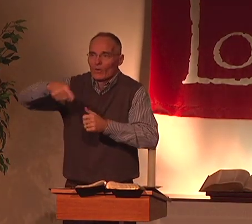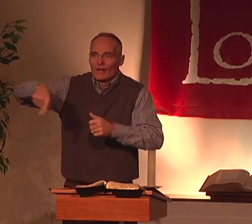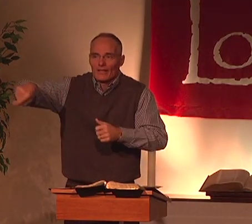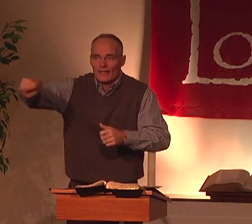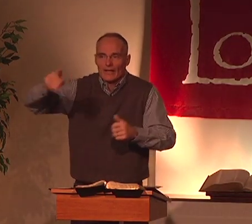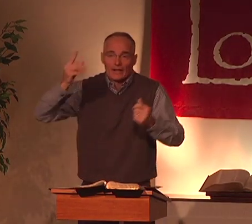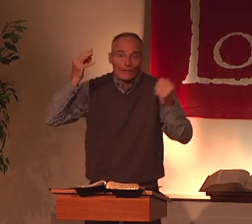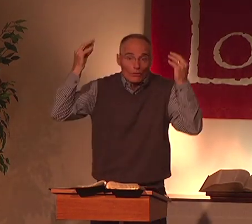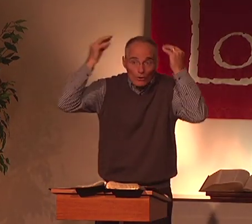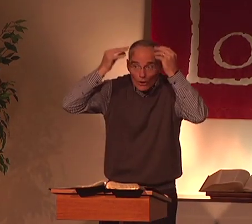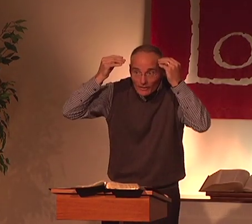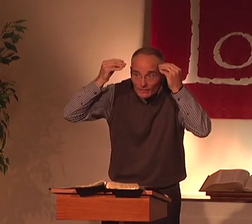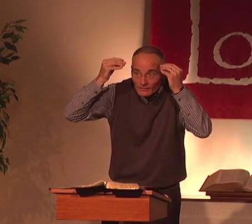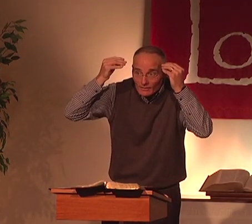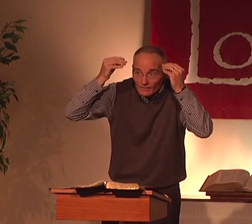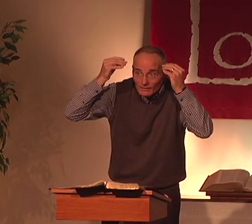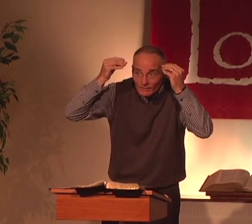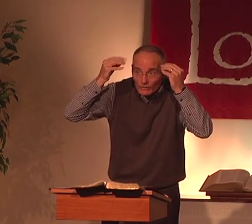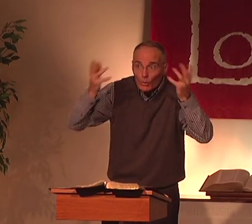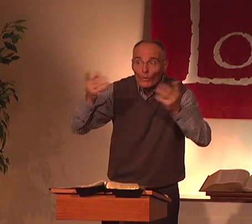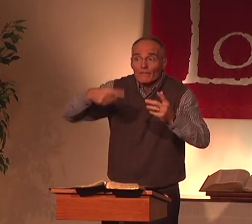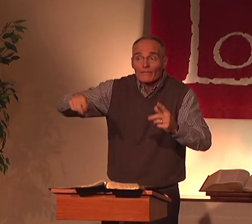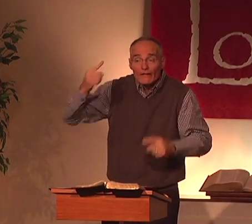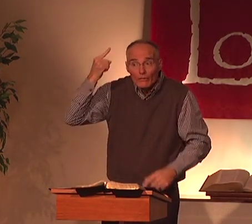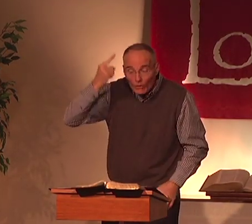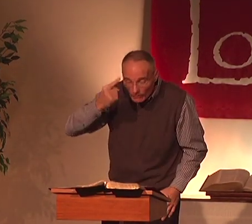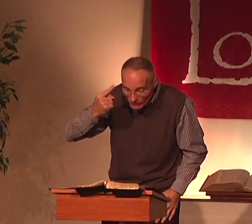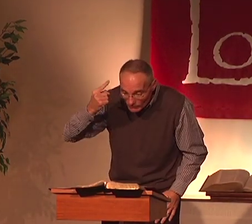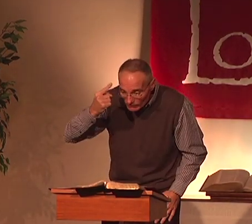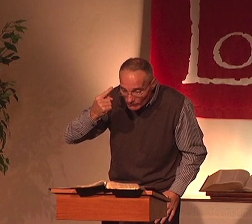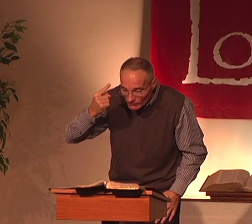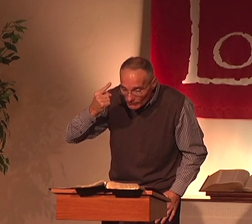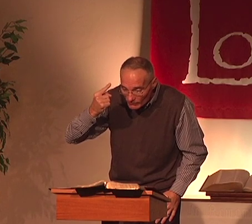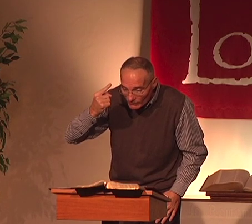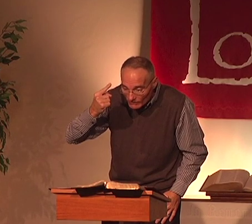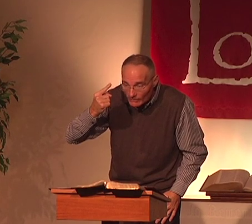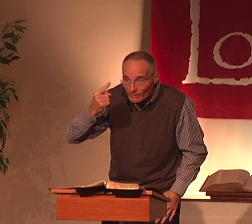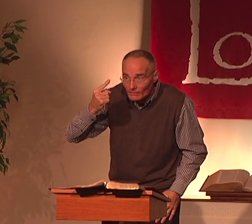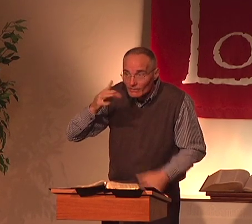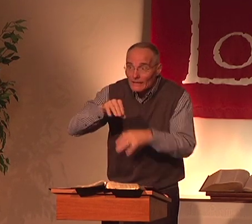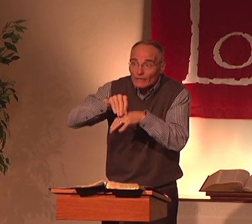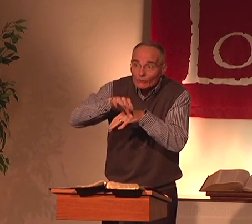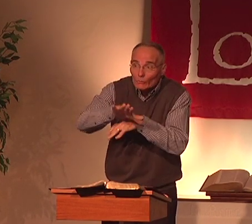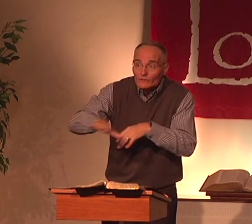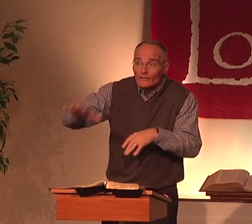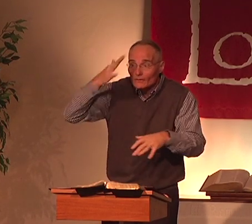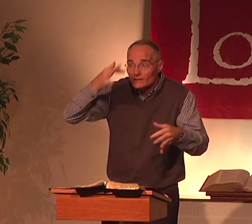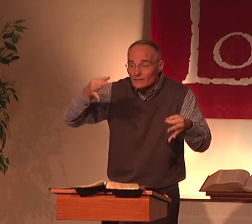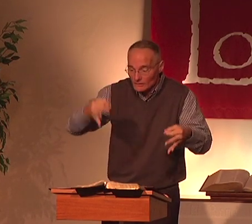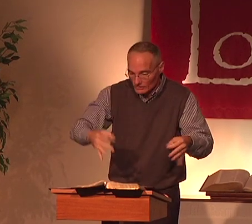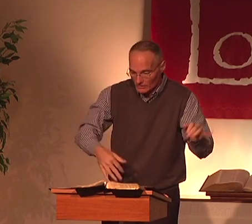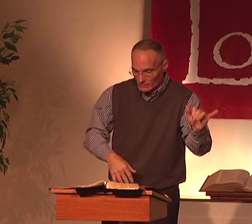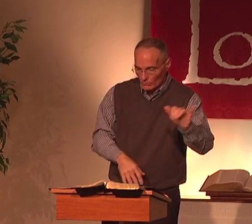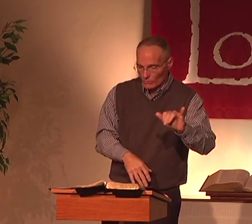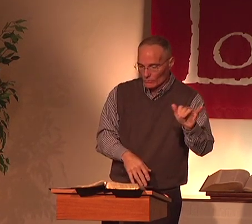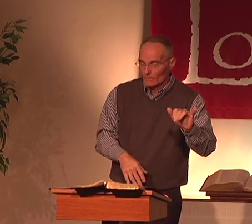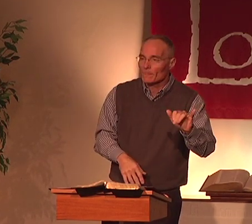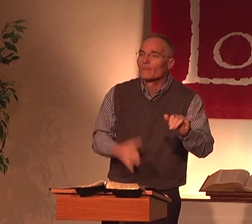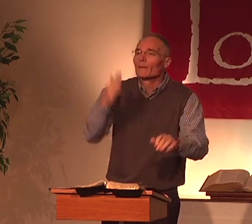How they thought What they thought It influenced Their decisions As